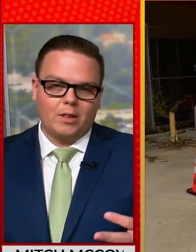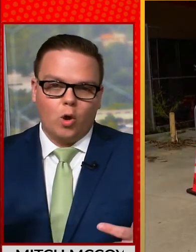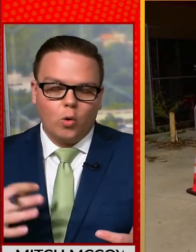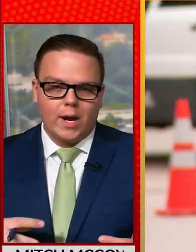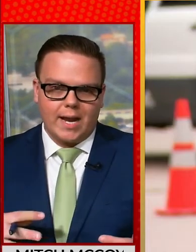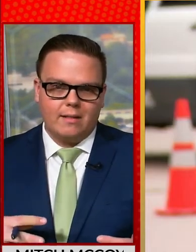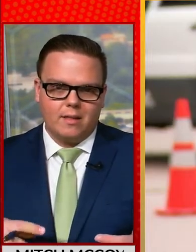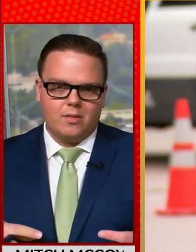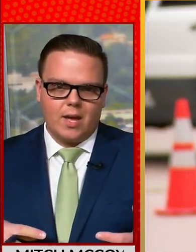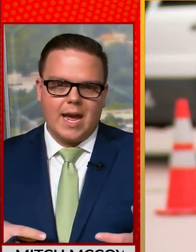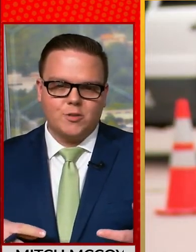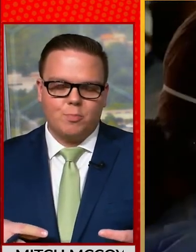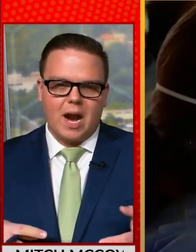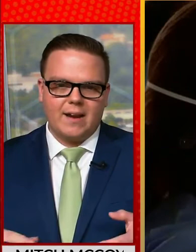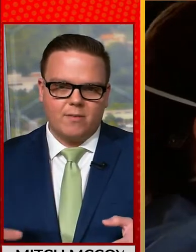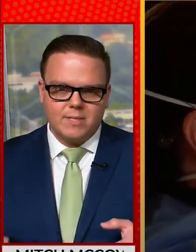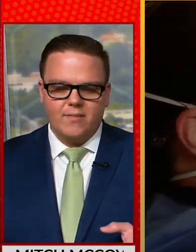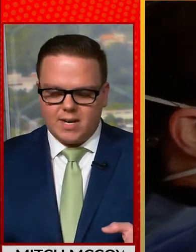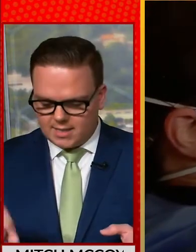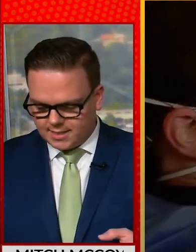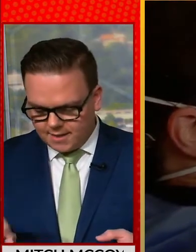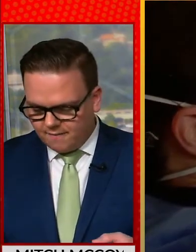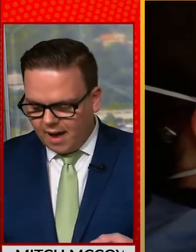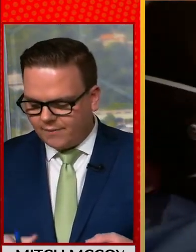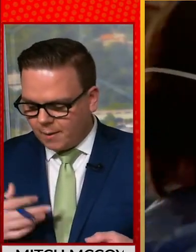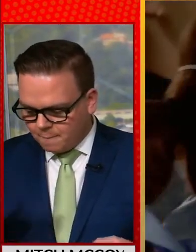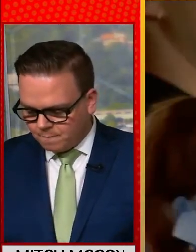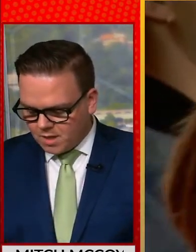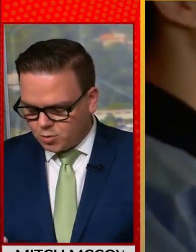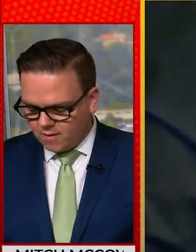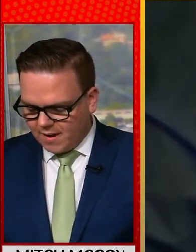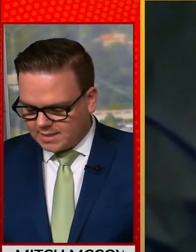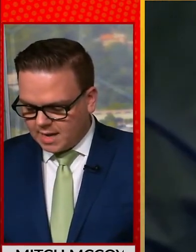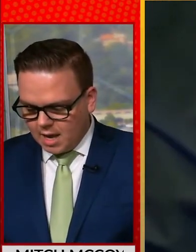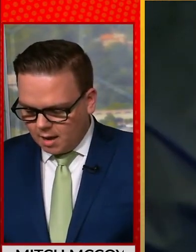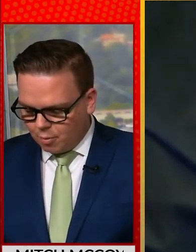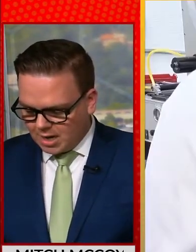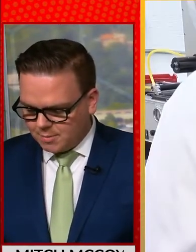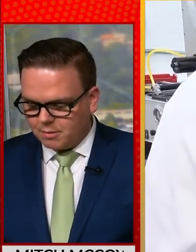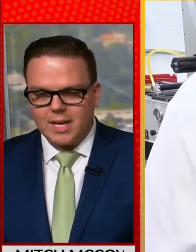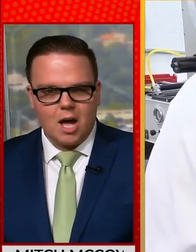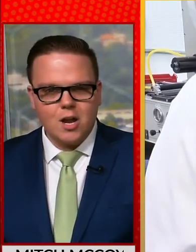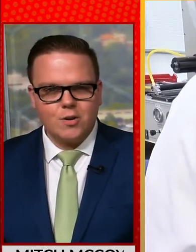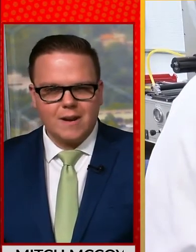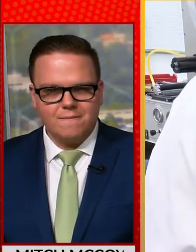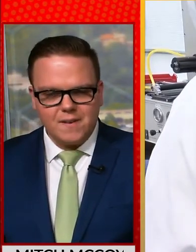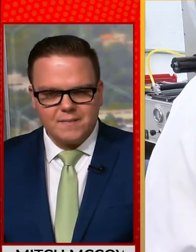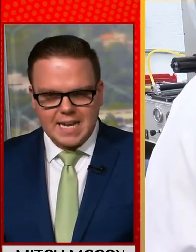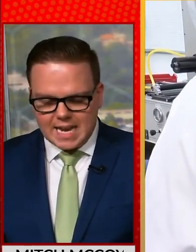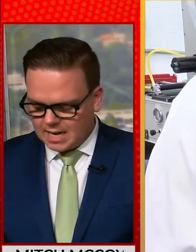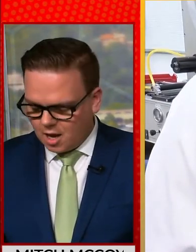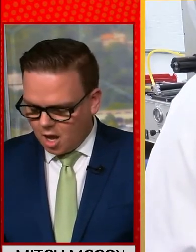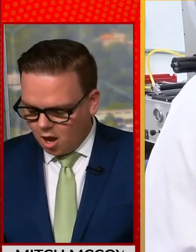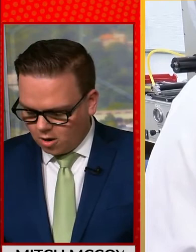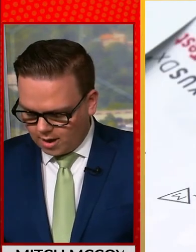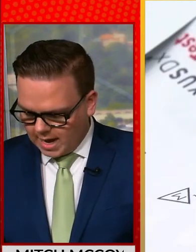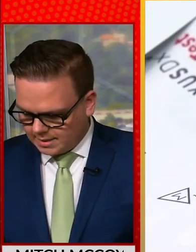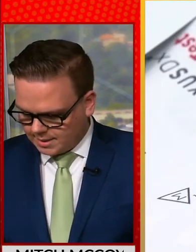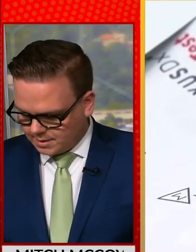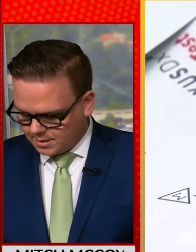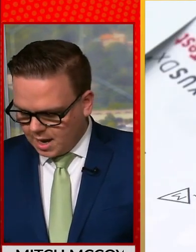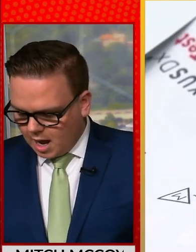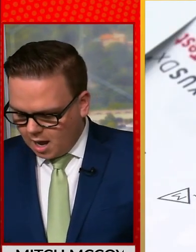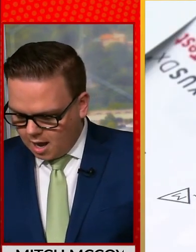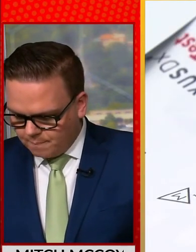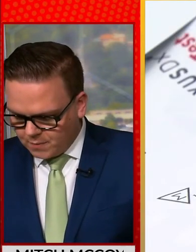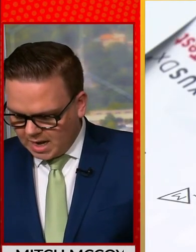by lowering the age bracket from 70 to 65, this would affect approximately 115